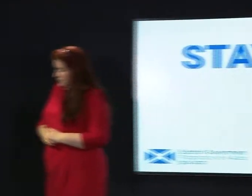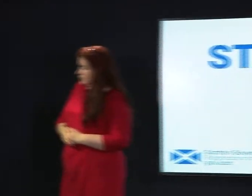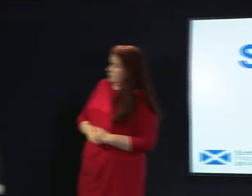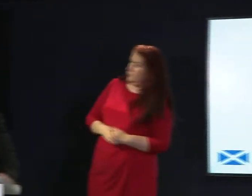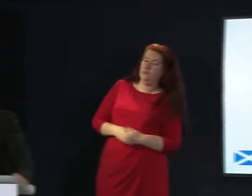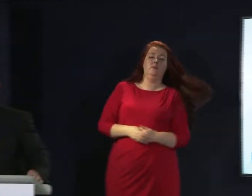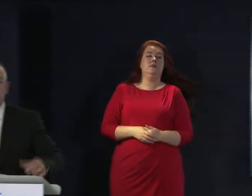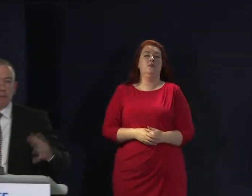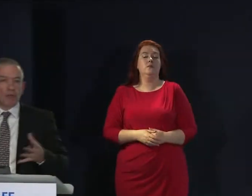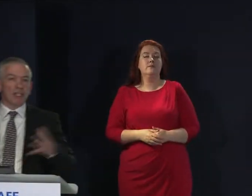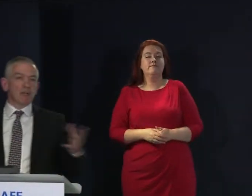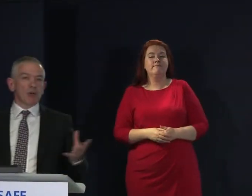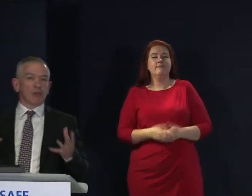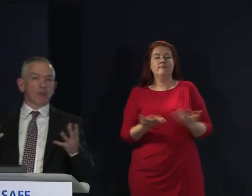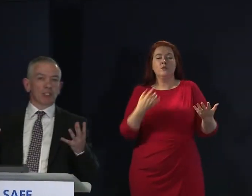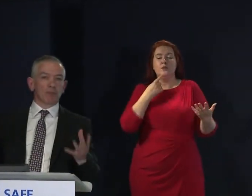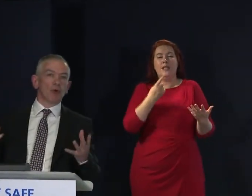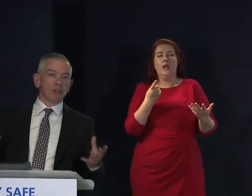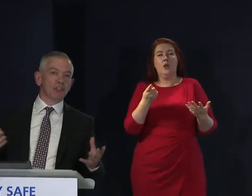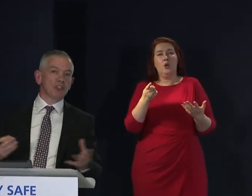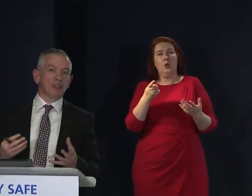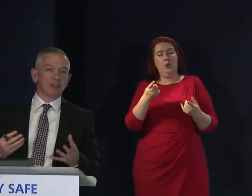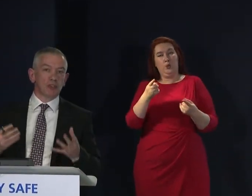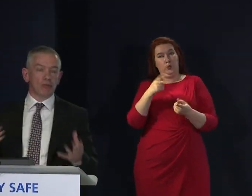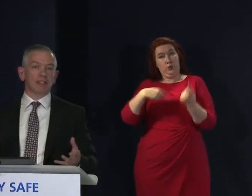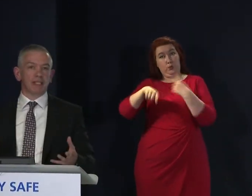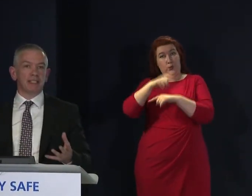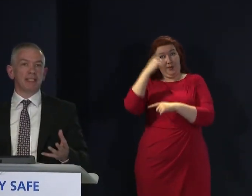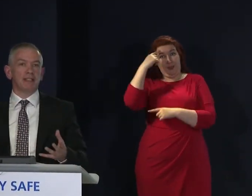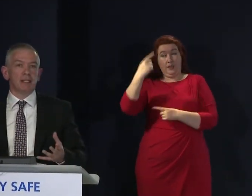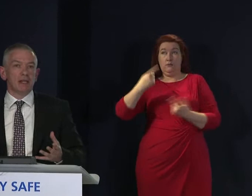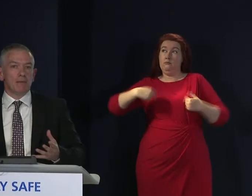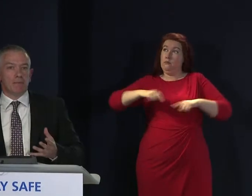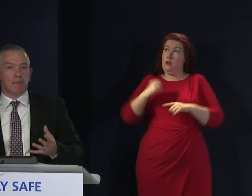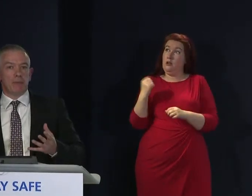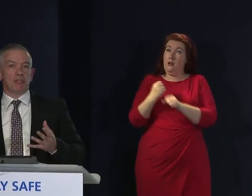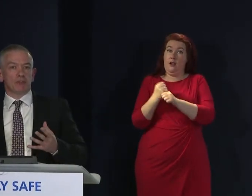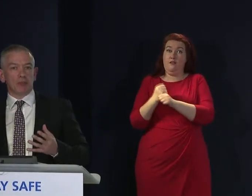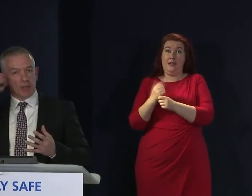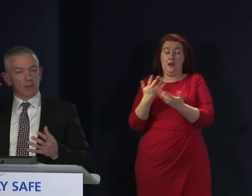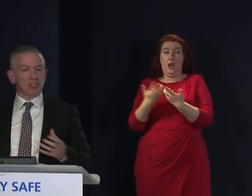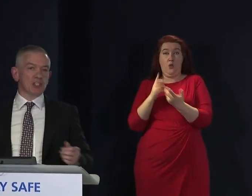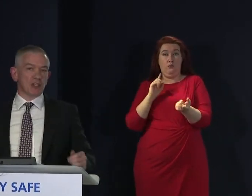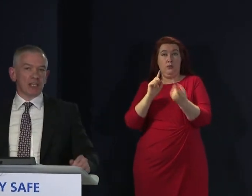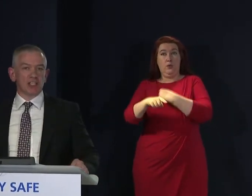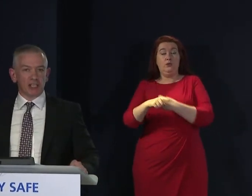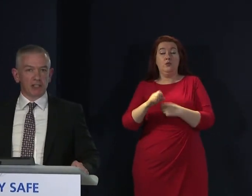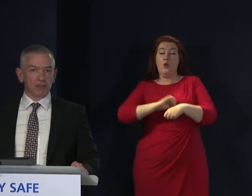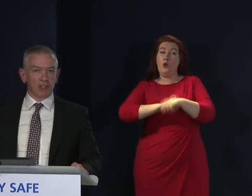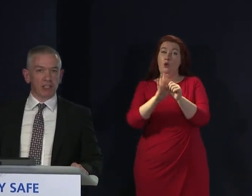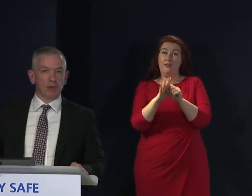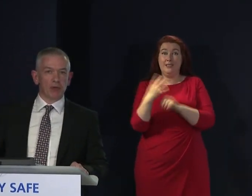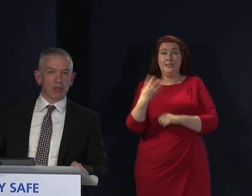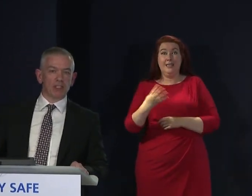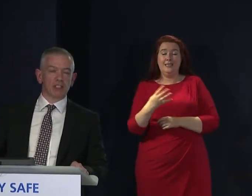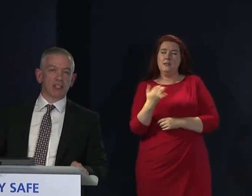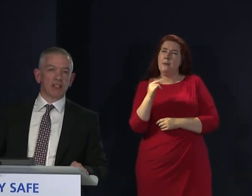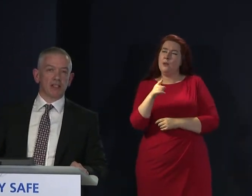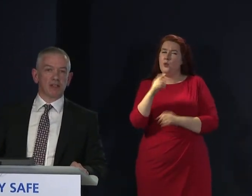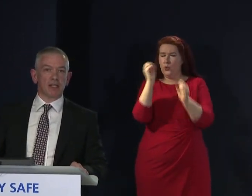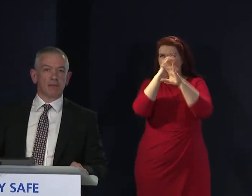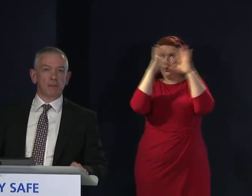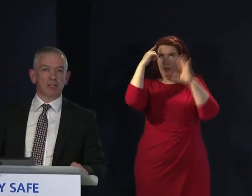I mean, when people think about a response to COVID-19, maybe some of the images that they instinctively think about